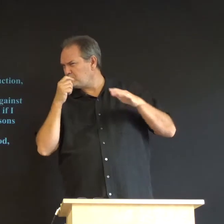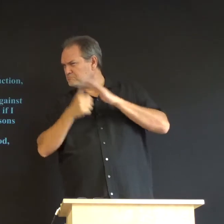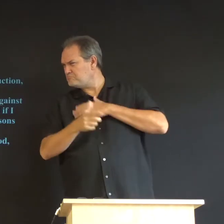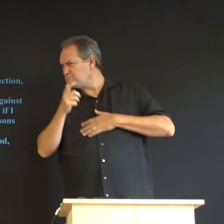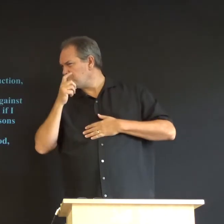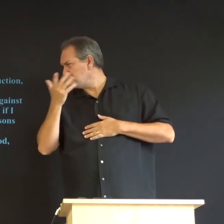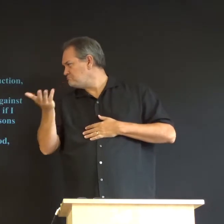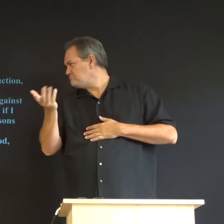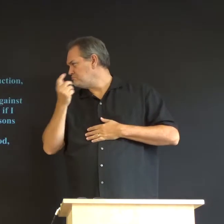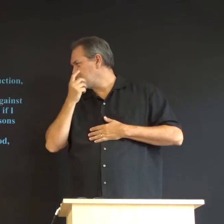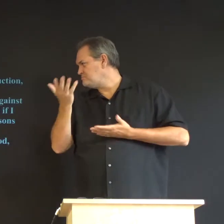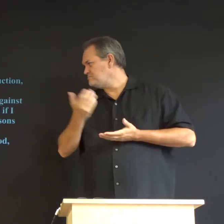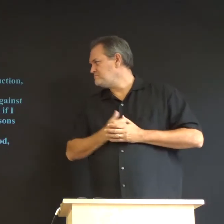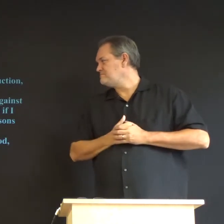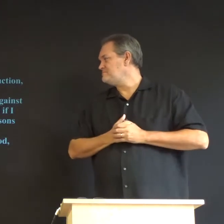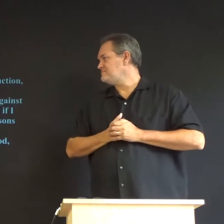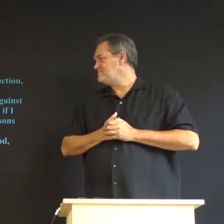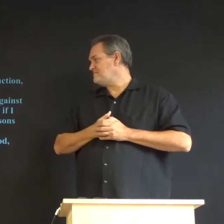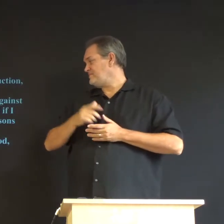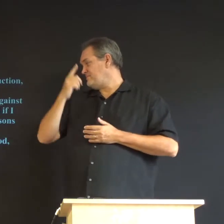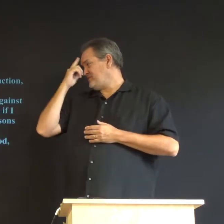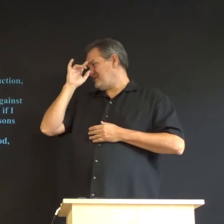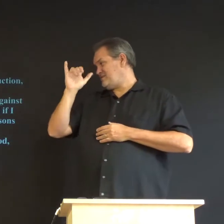For this reason, he will be your judges.